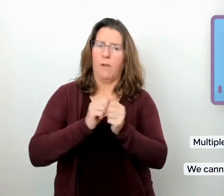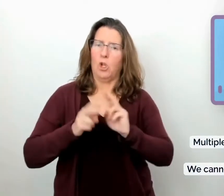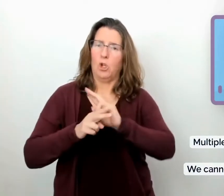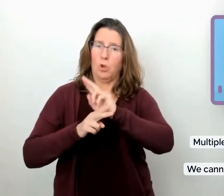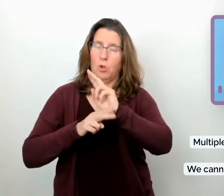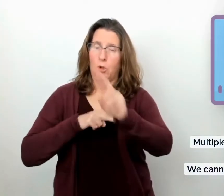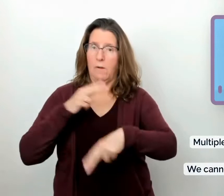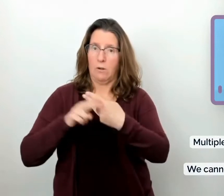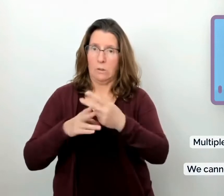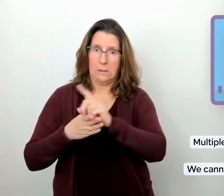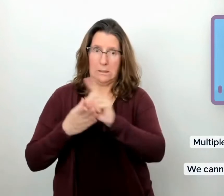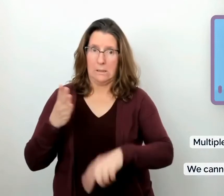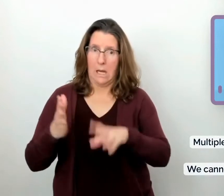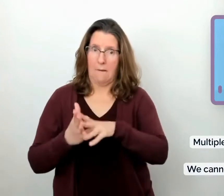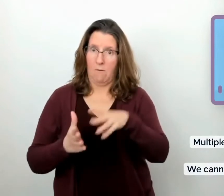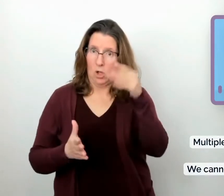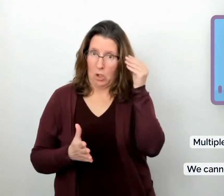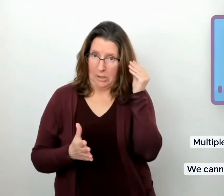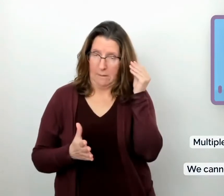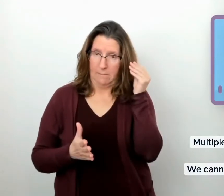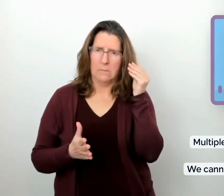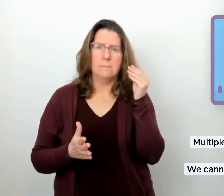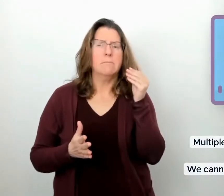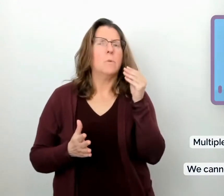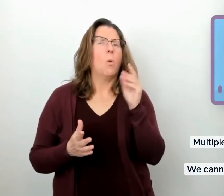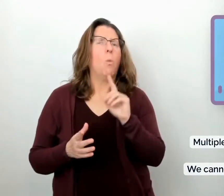Differentiating instruction goes hand in hand with universal design for learning.